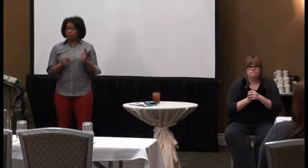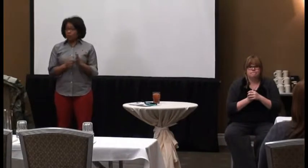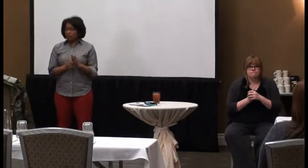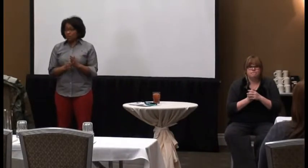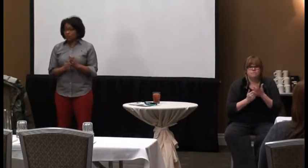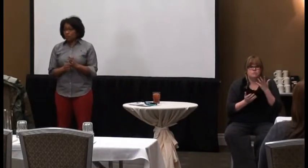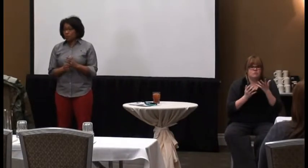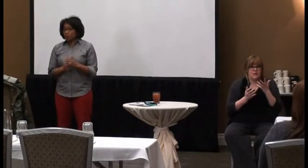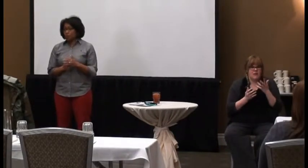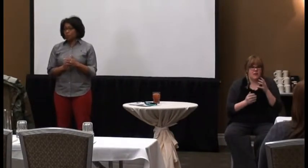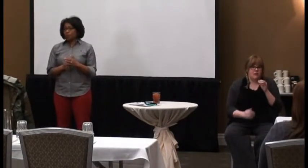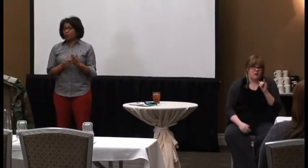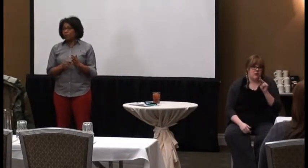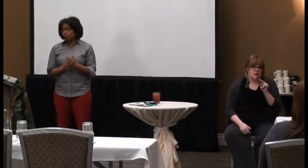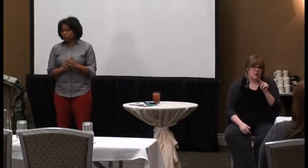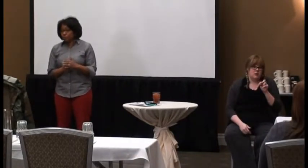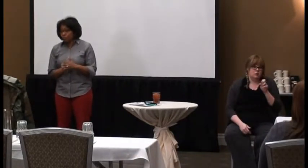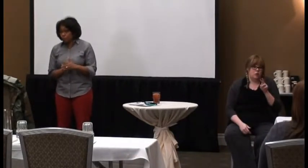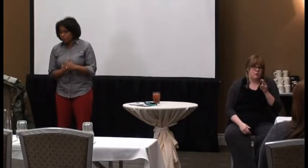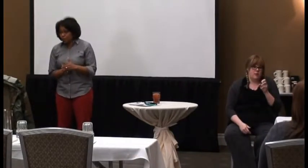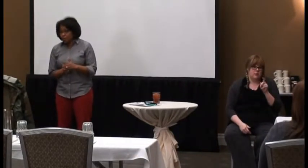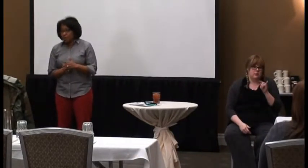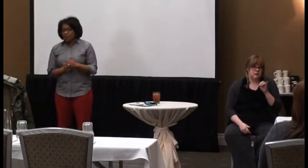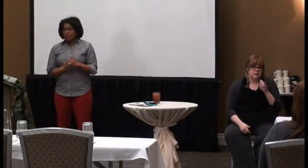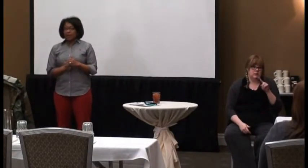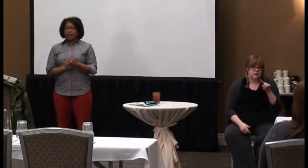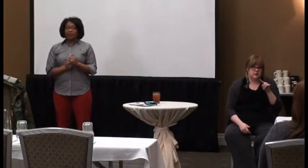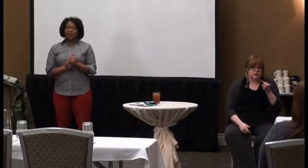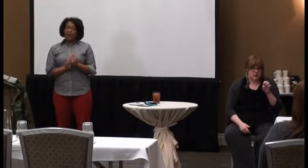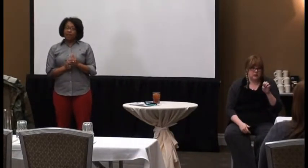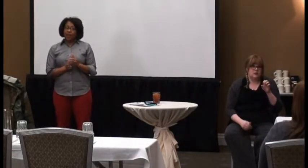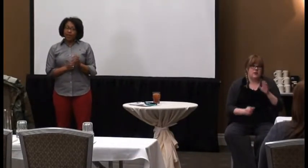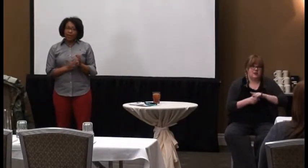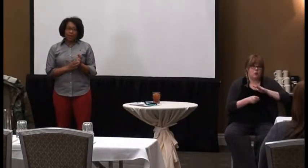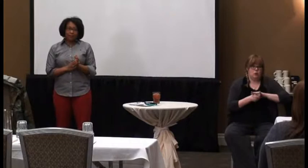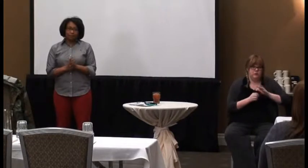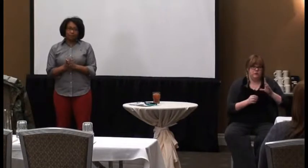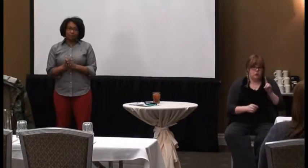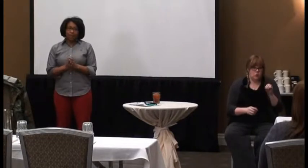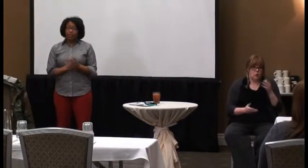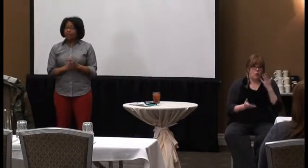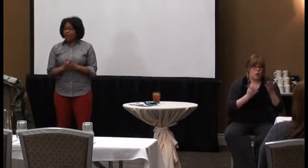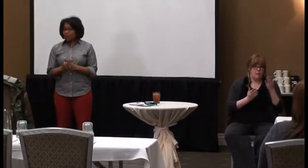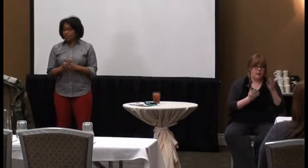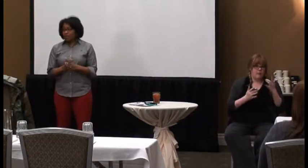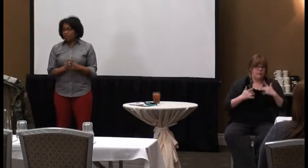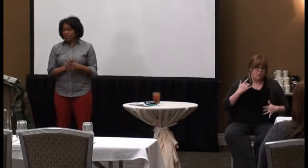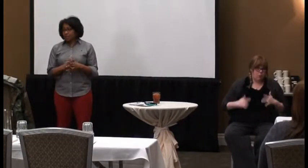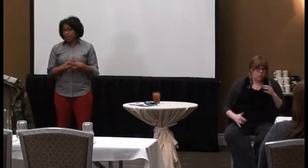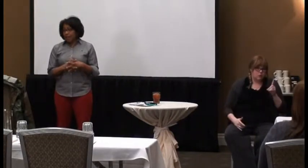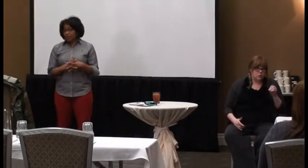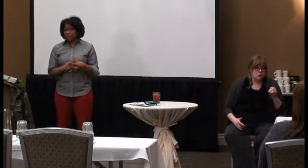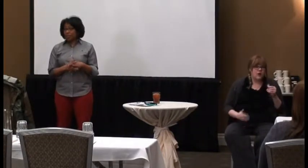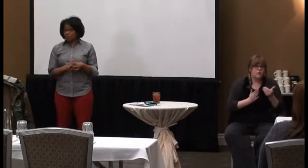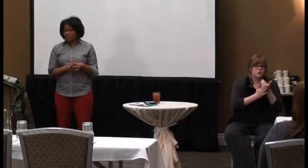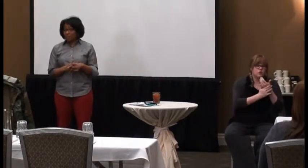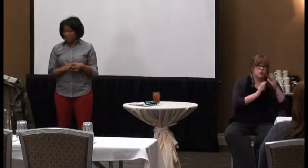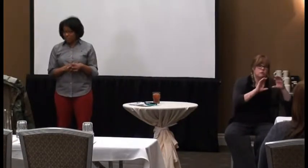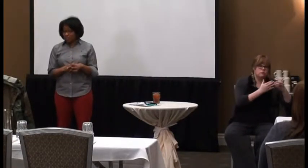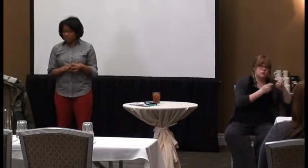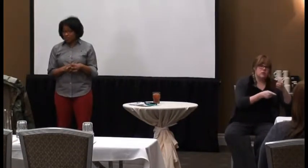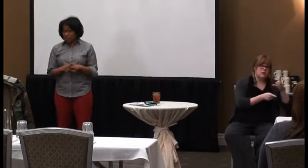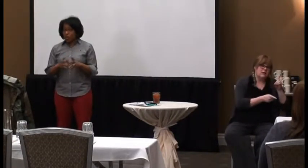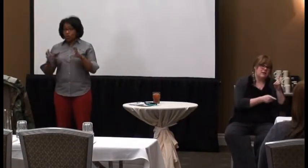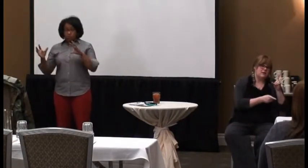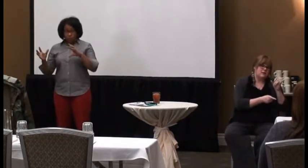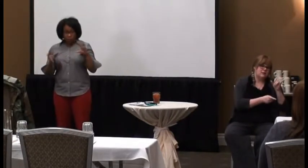intermittent explosive disorder or bipolar disorder, and now they have a new category in the DSM-5 is a